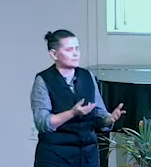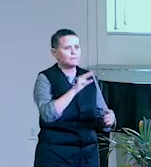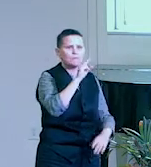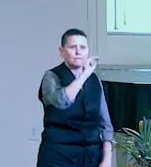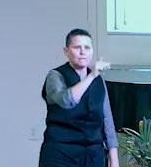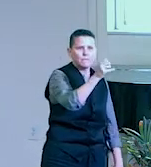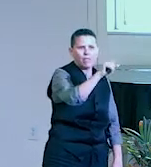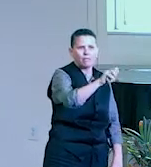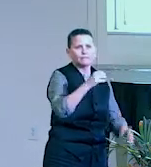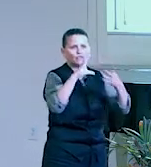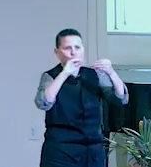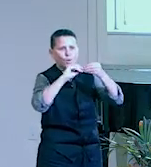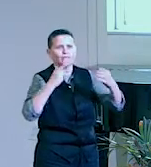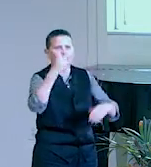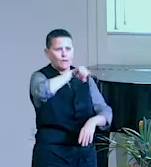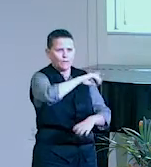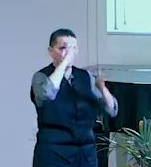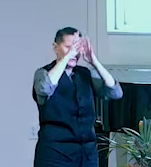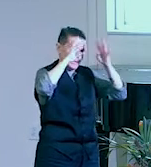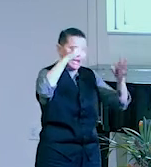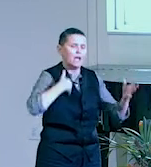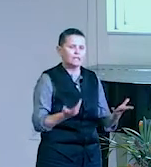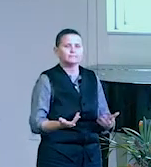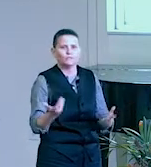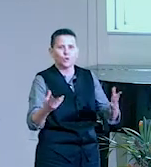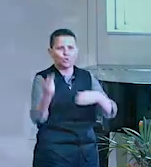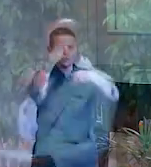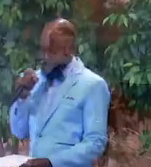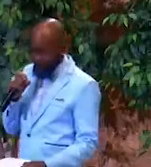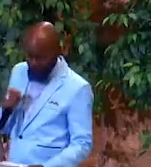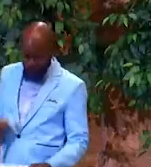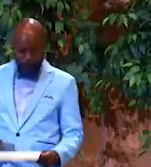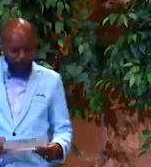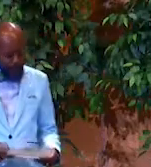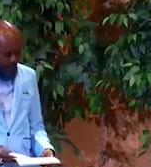created over time. So be here next Sunday and join Becca. I'm sure it'll be fantastic.